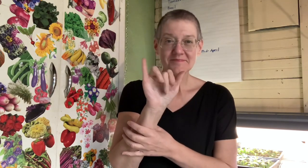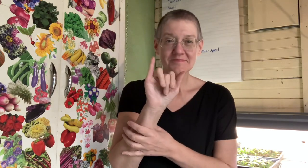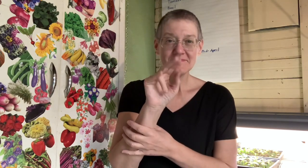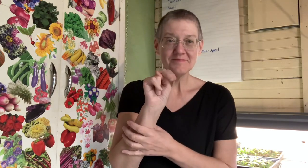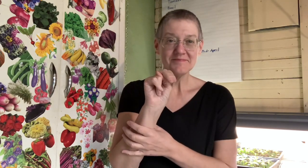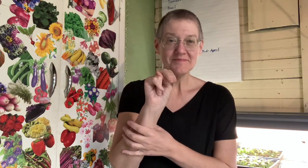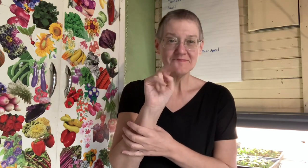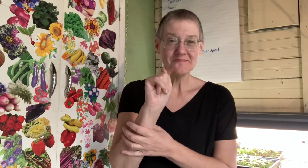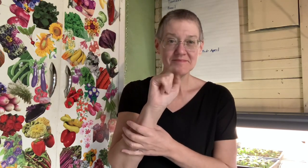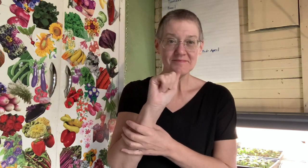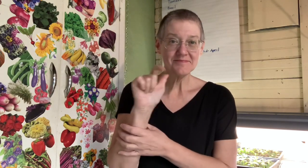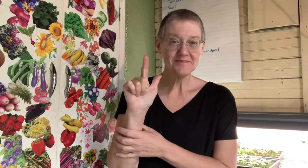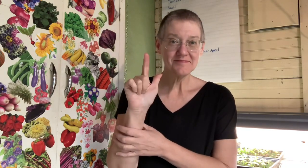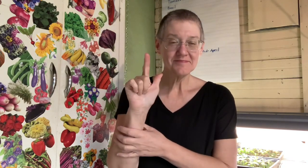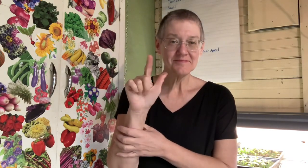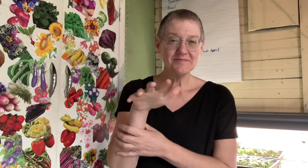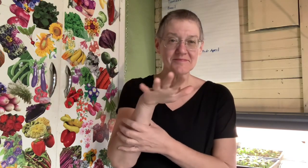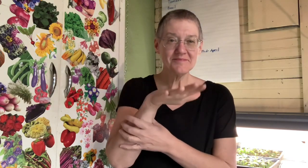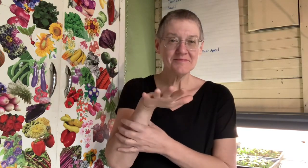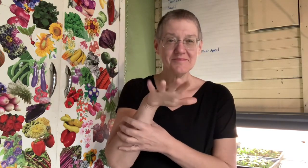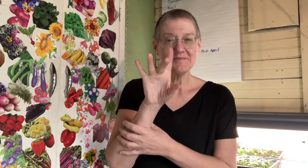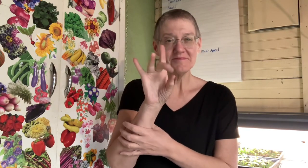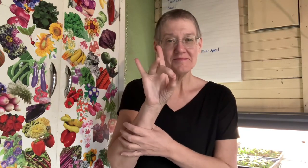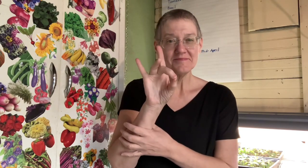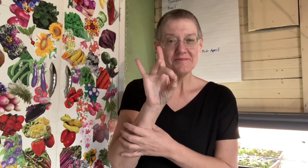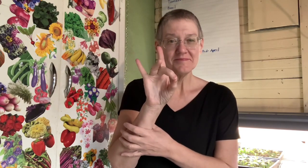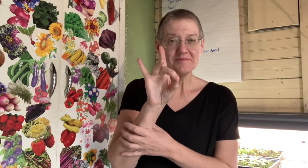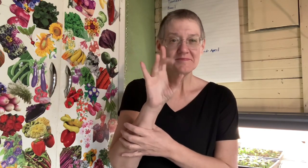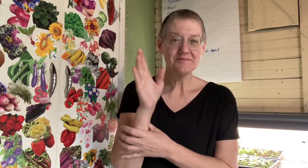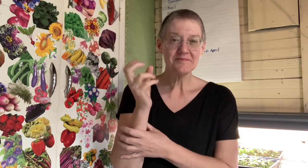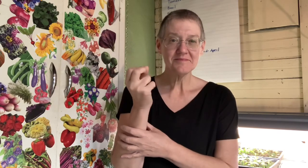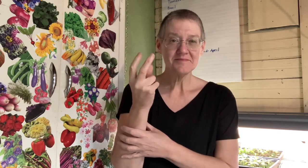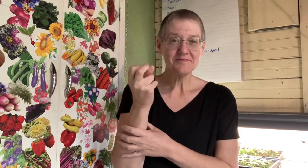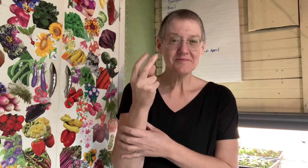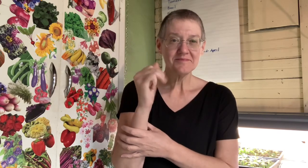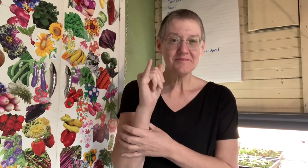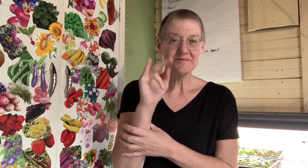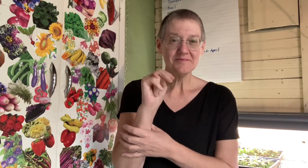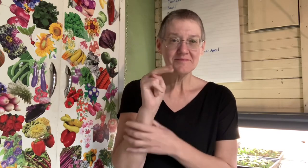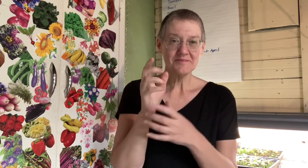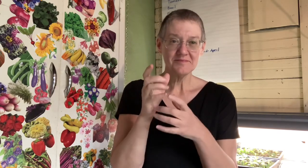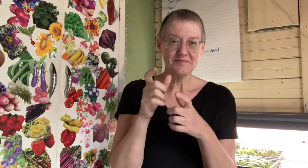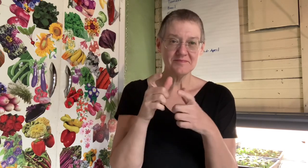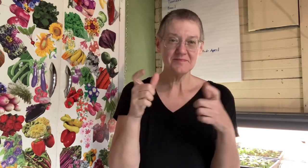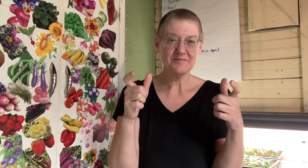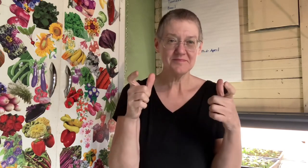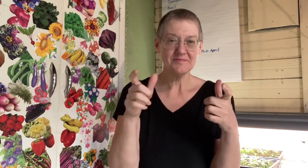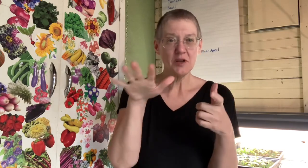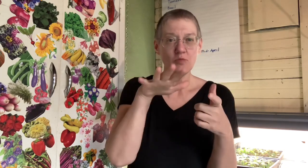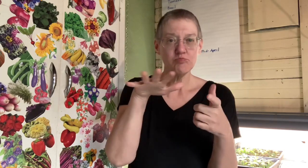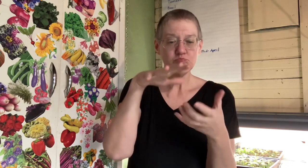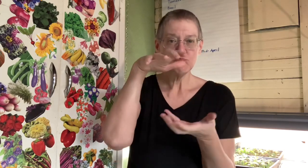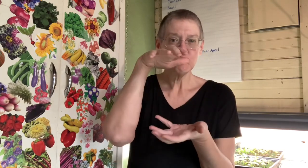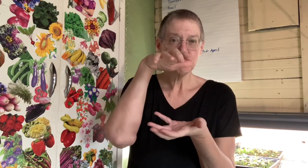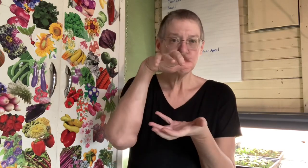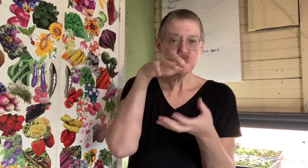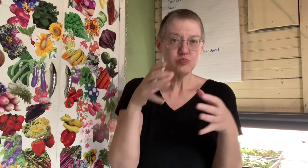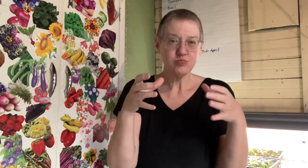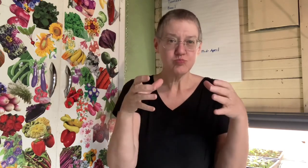Now they're going to grow about 8 inches tall and about 8 to 12 inches wide. About this